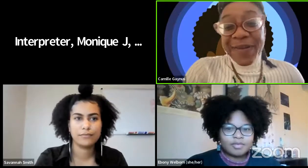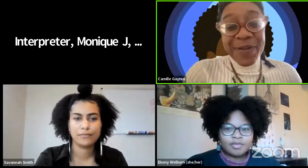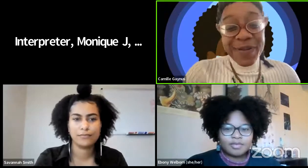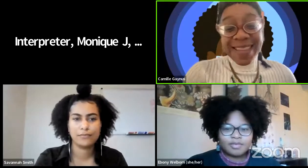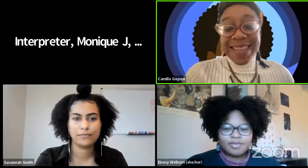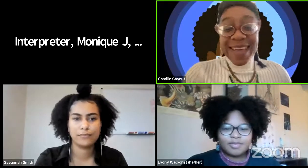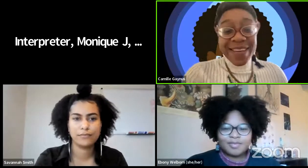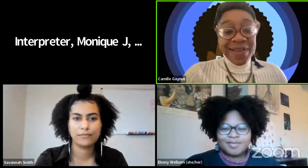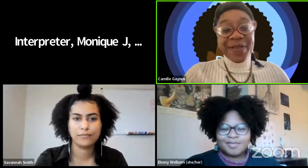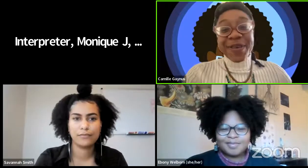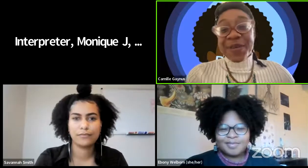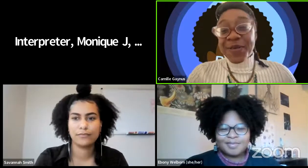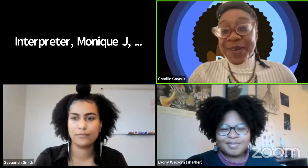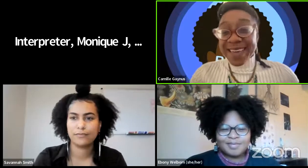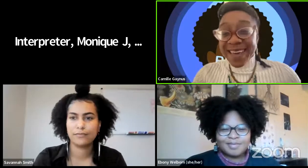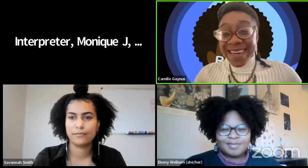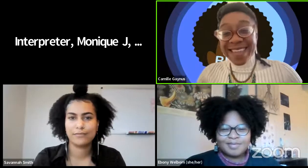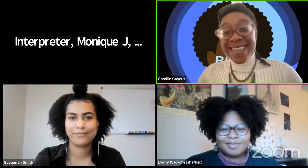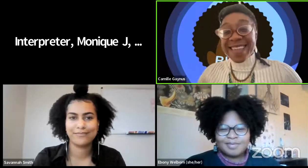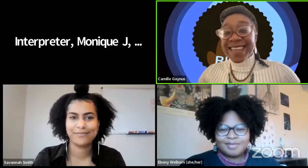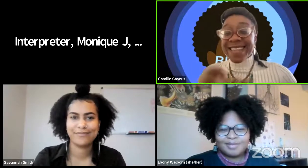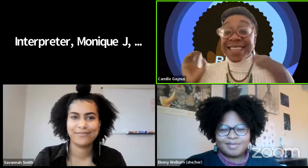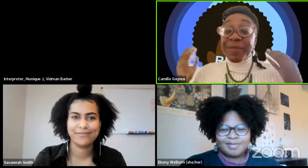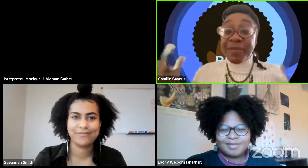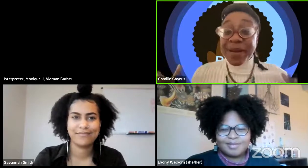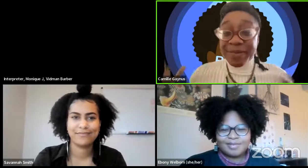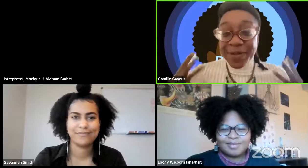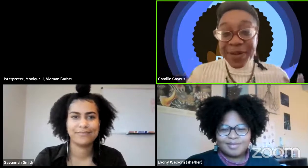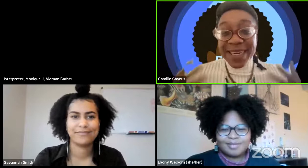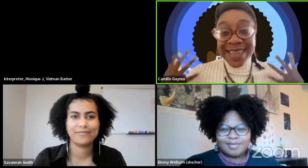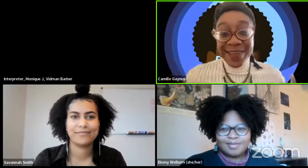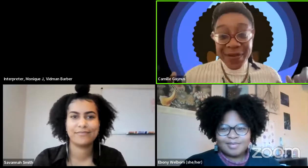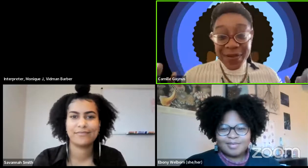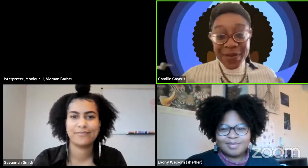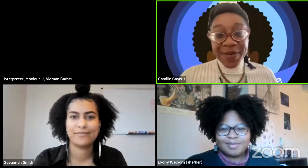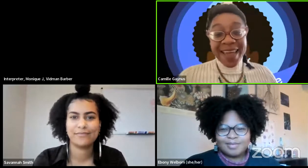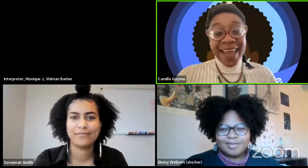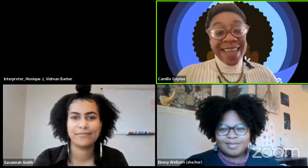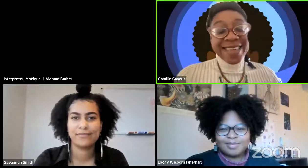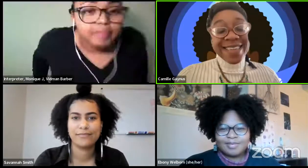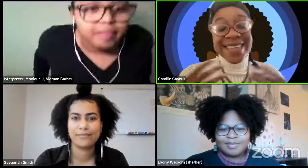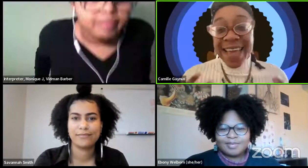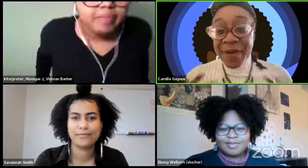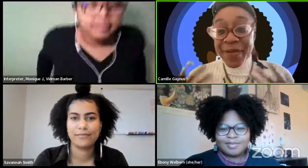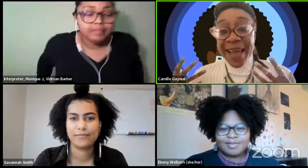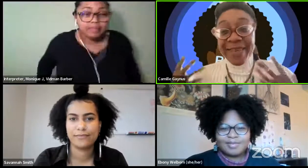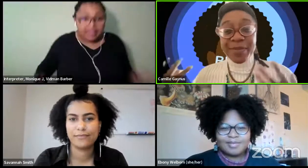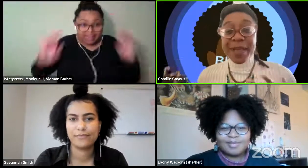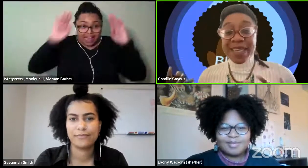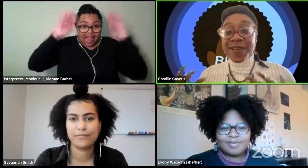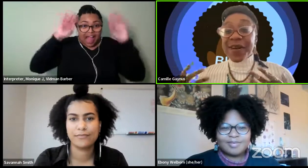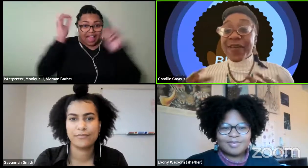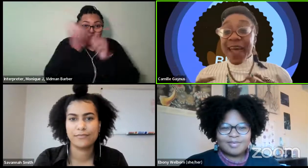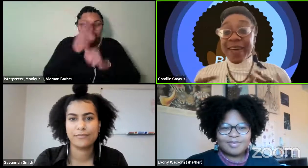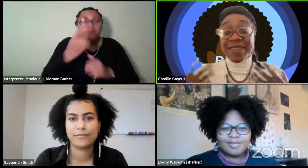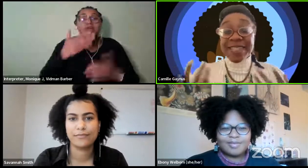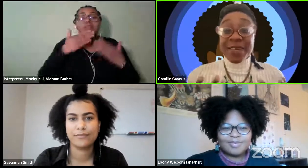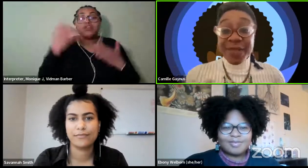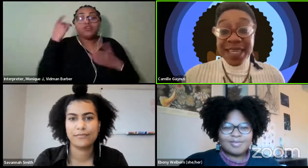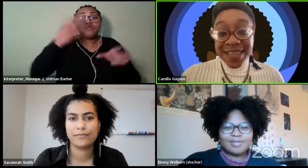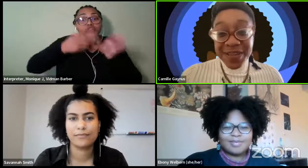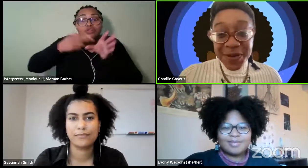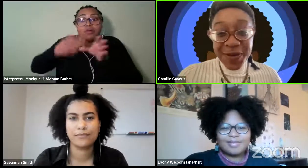Hello, everyone. Thank you for joining us. This is BIM's week 2, and today we have the pleasure of